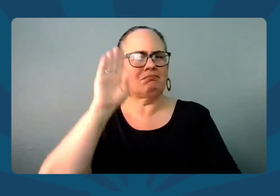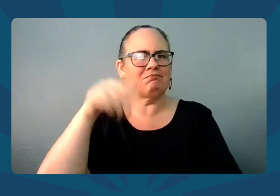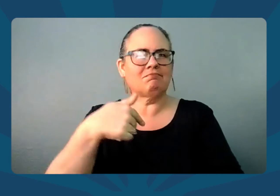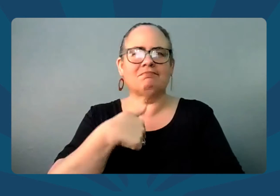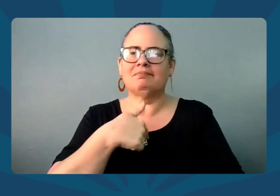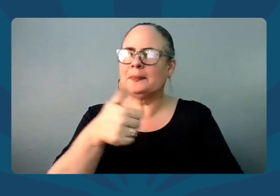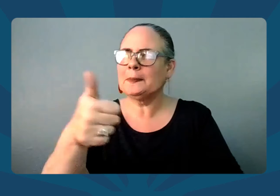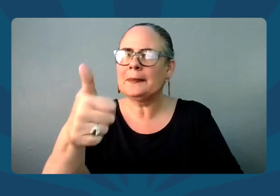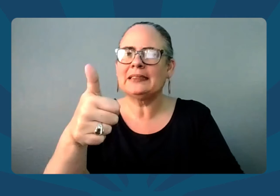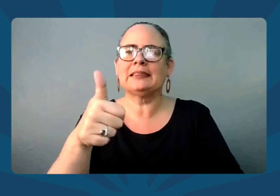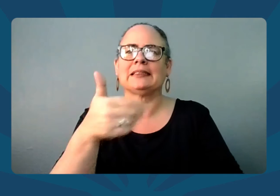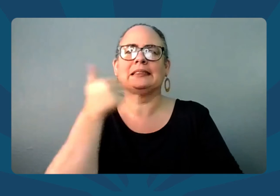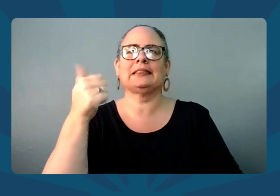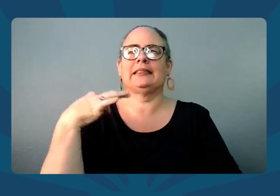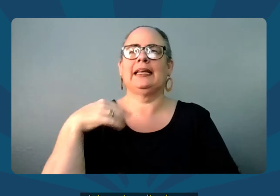our police.